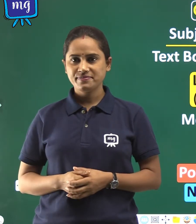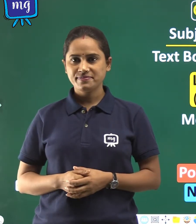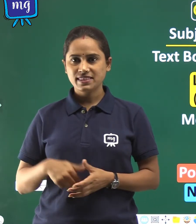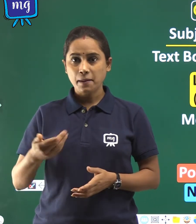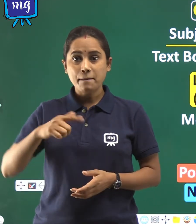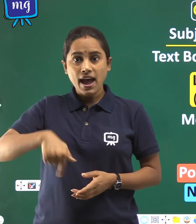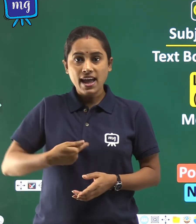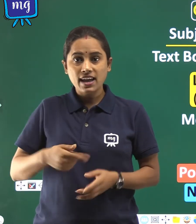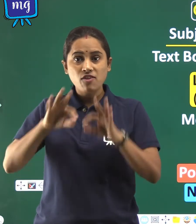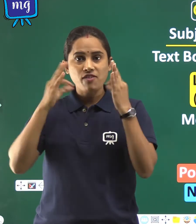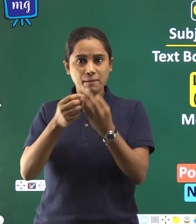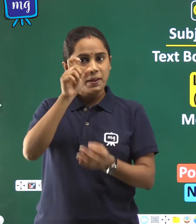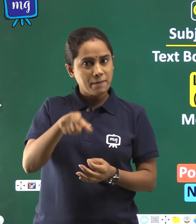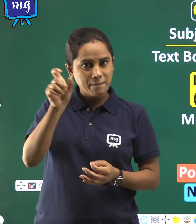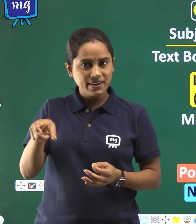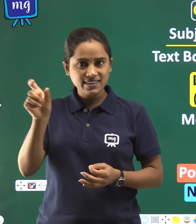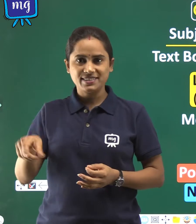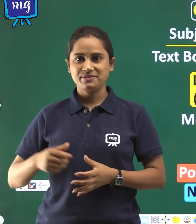by her family members.